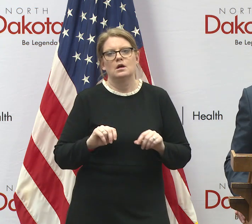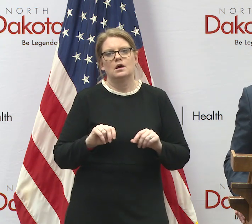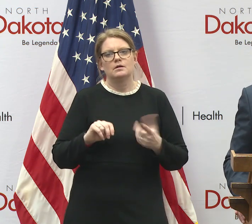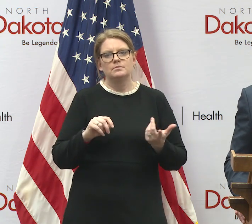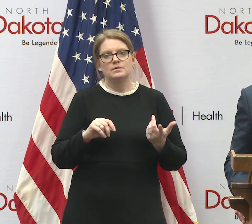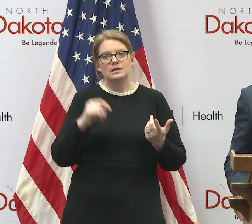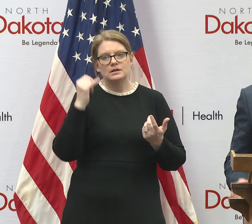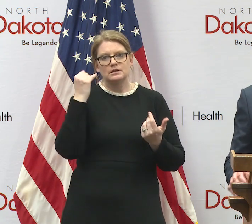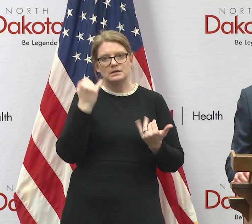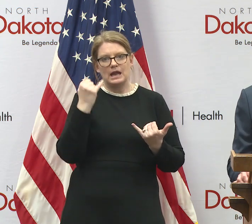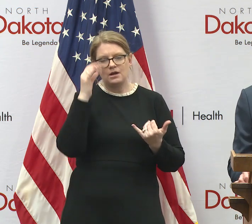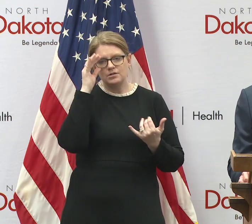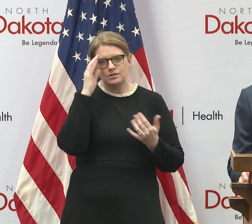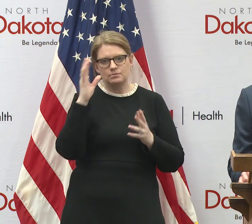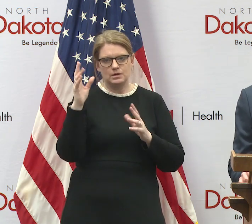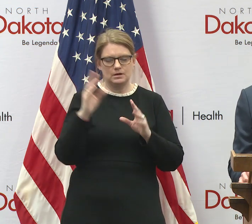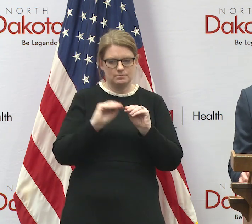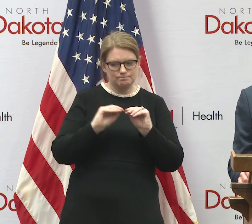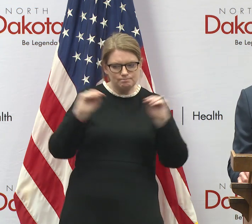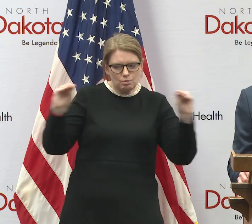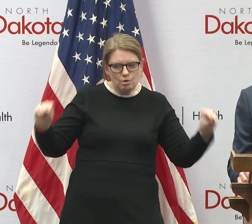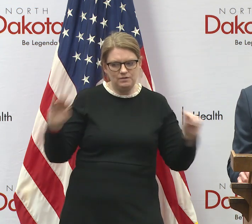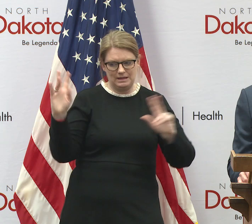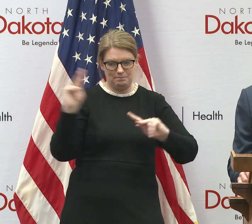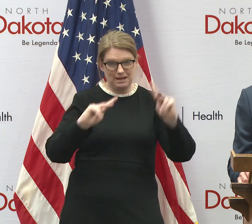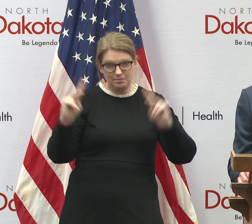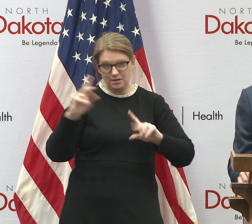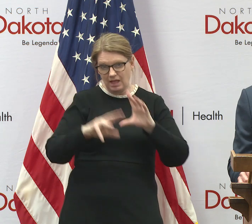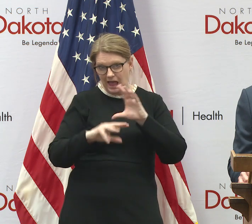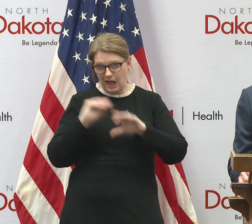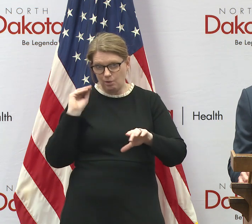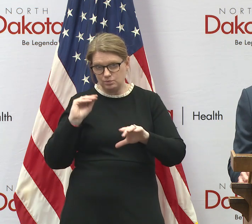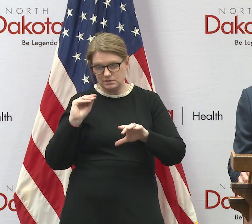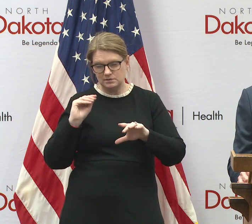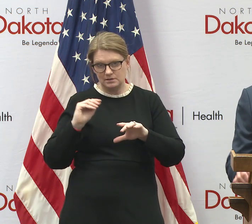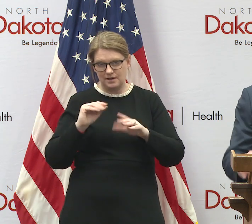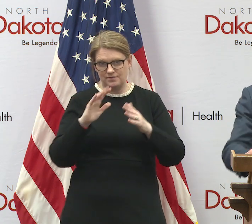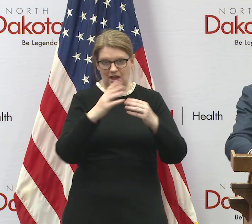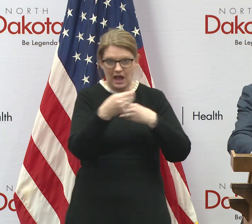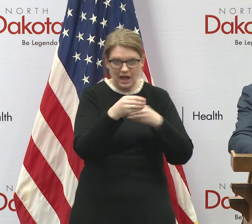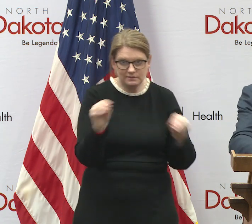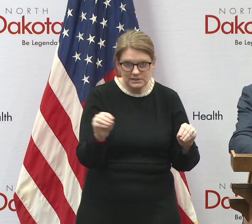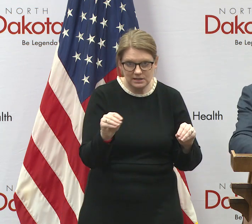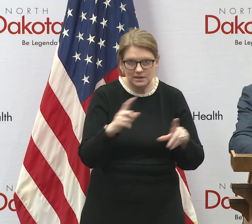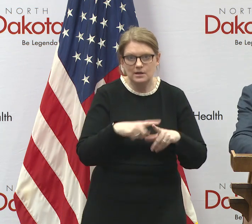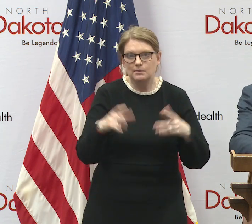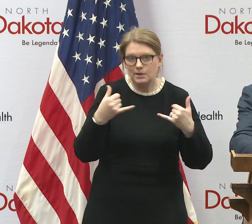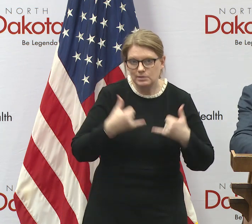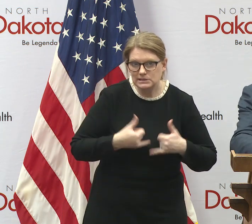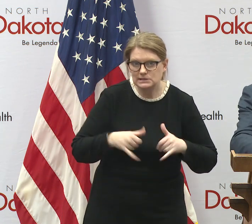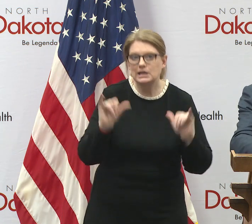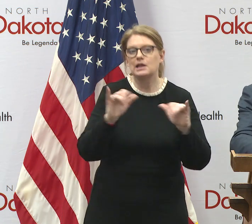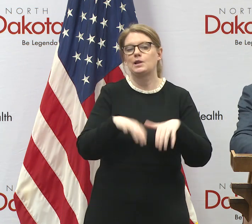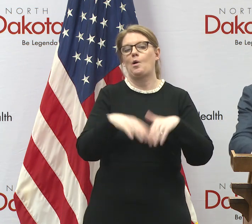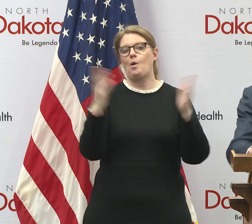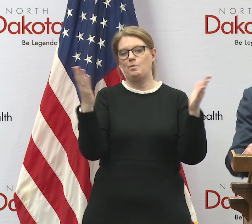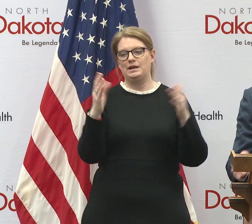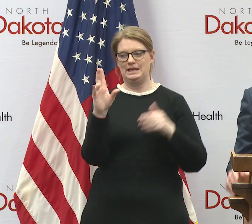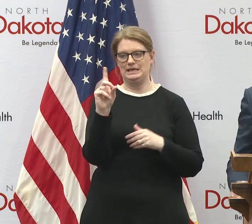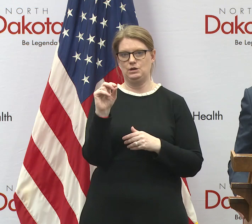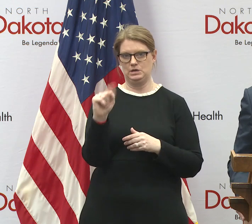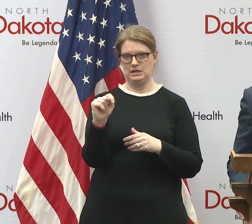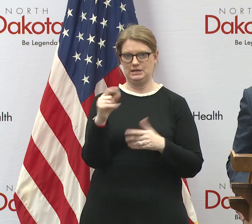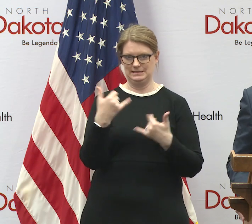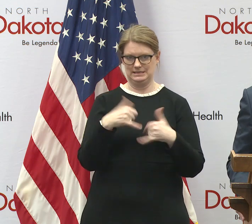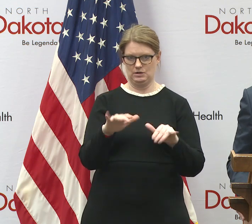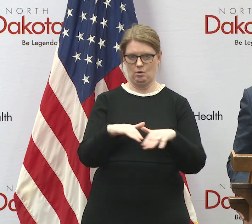even though we're moving people off site, we are open for business, and the North Dakota DOT is open for businesses, and we